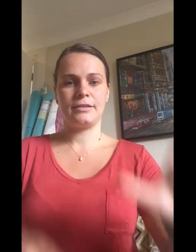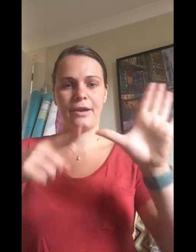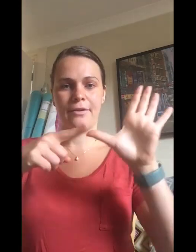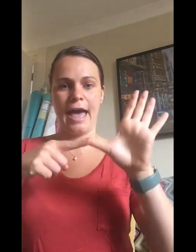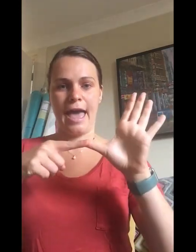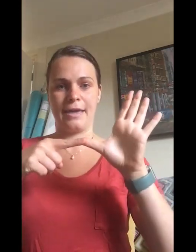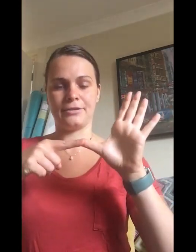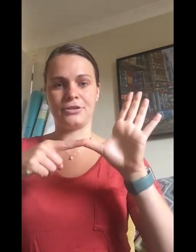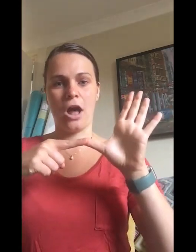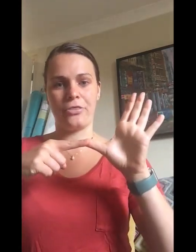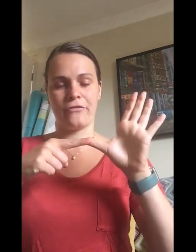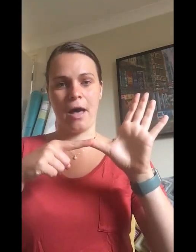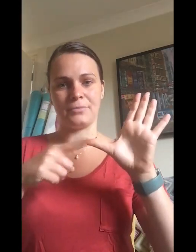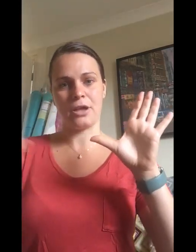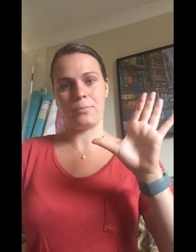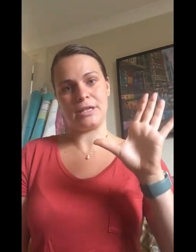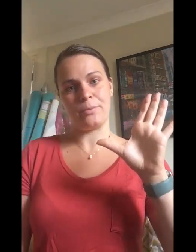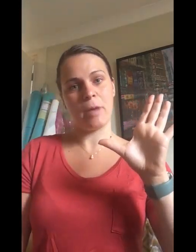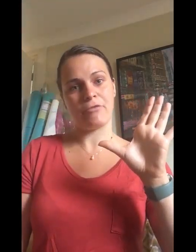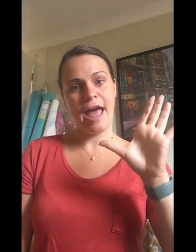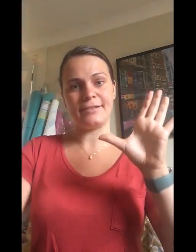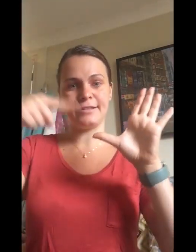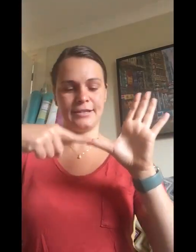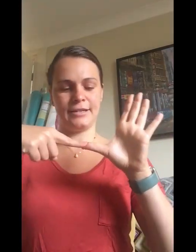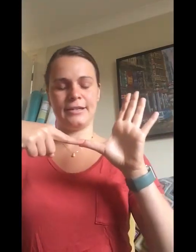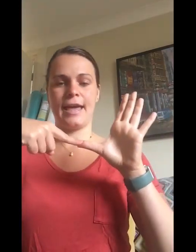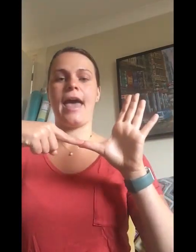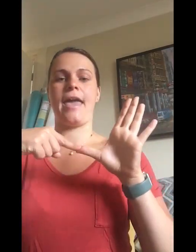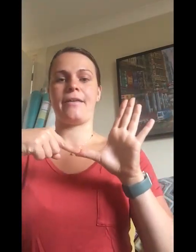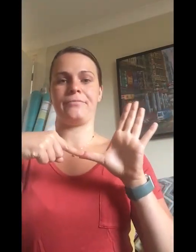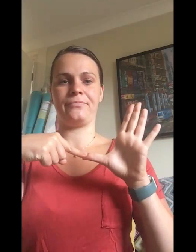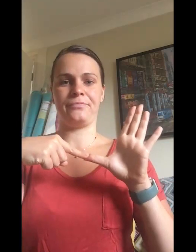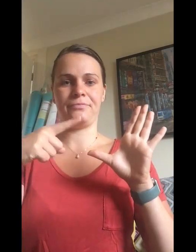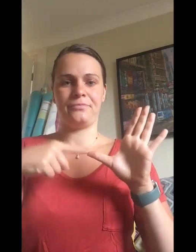So A. We'll start on the thumb. So I'm pointing with my right. A.